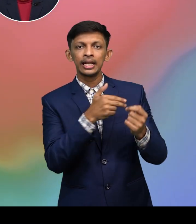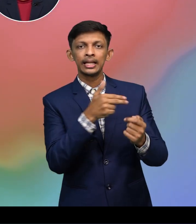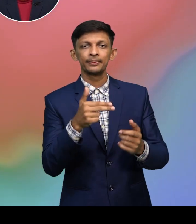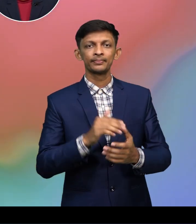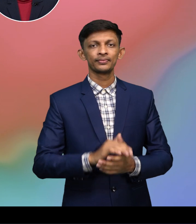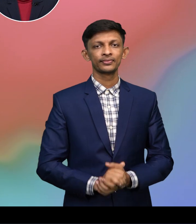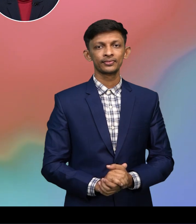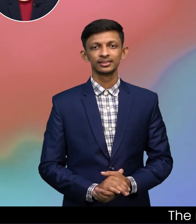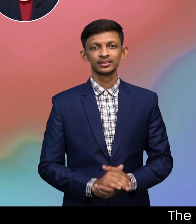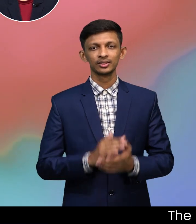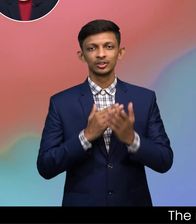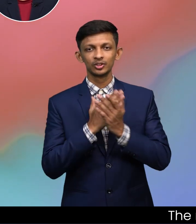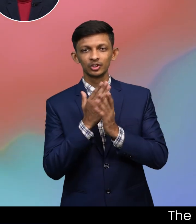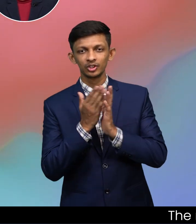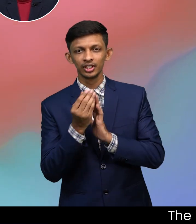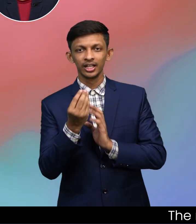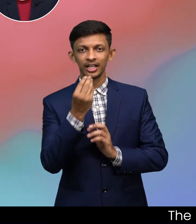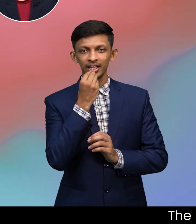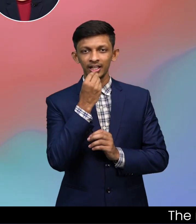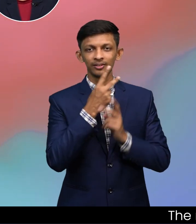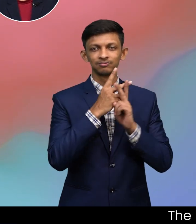End-stage renal disease.